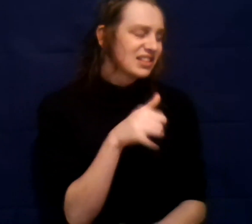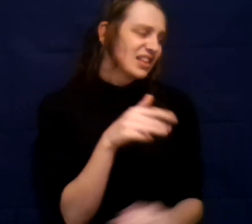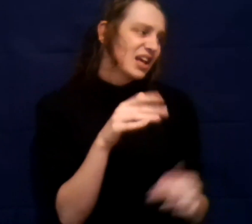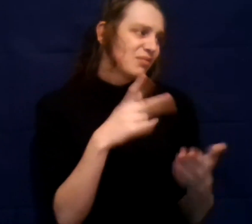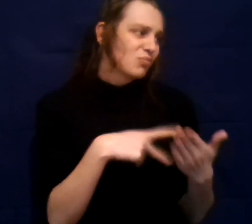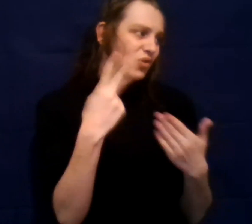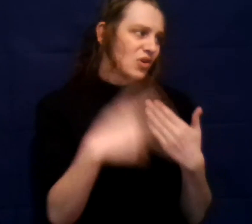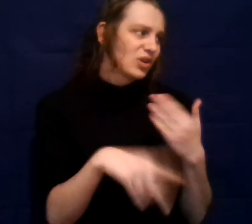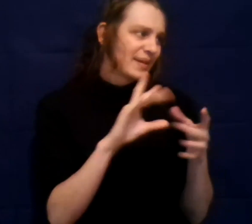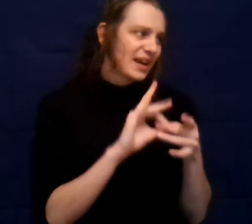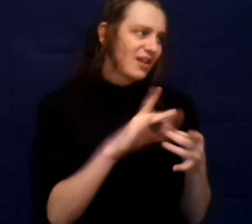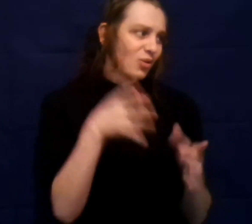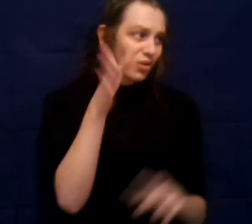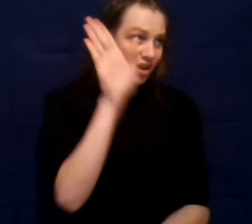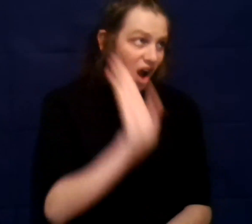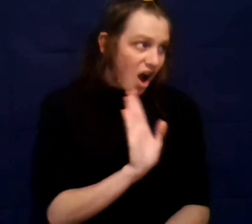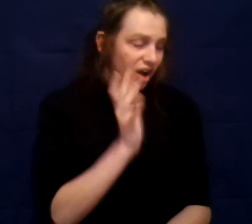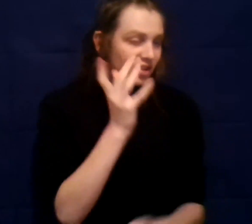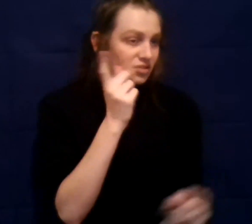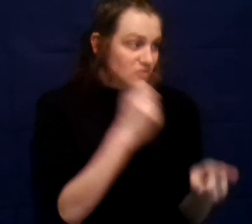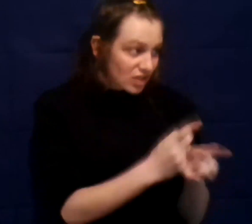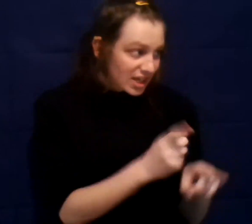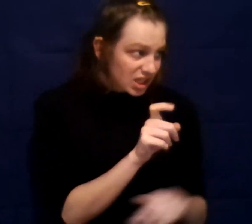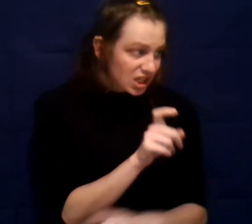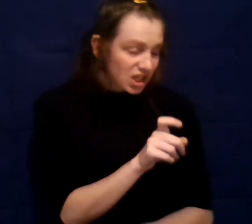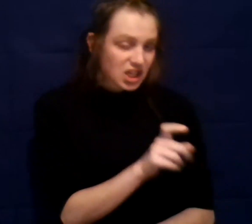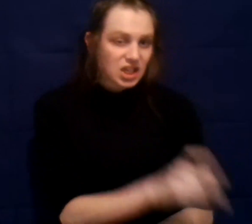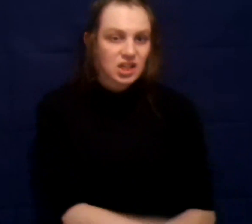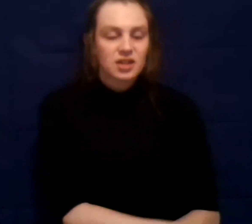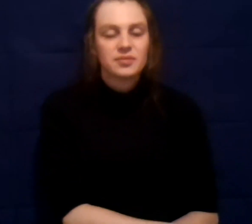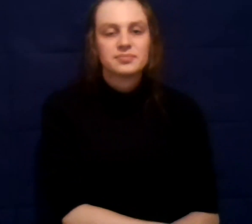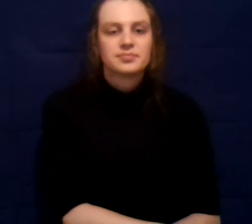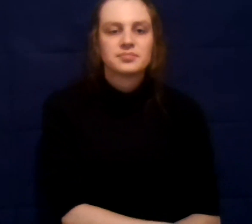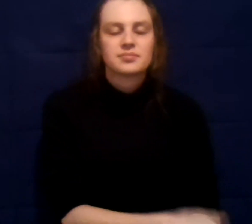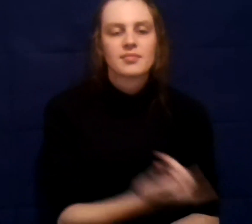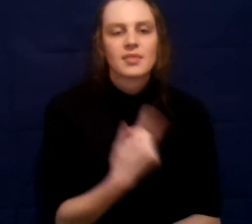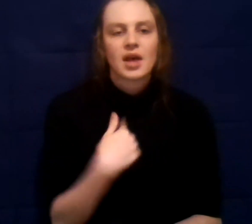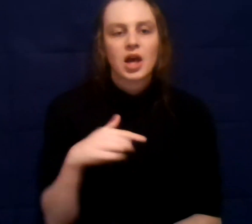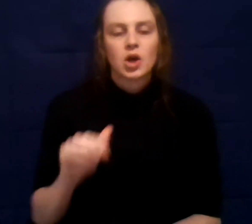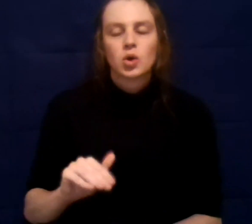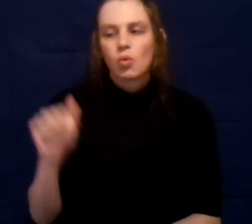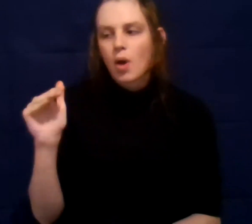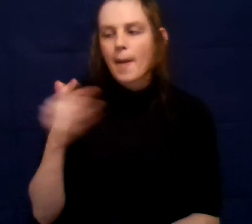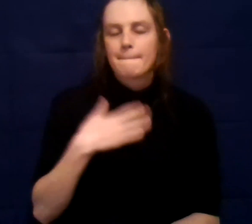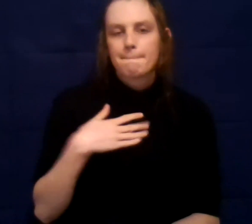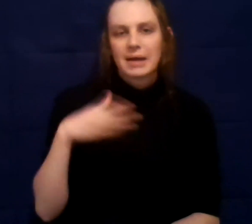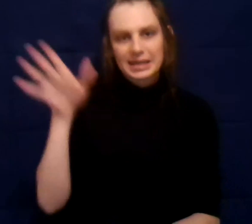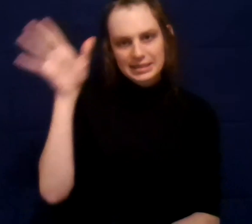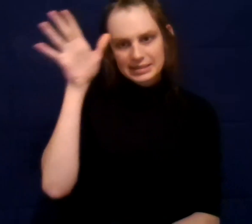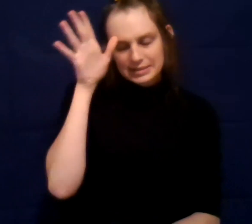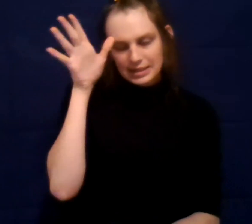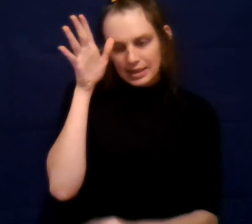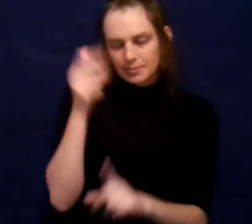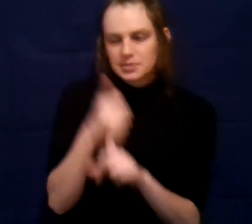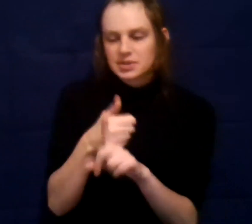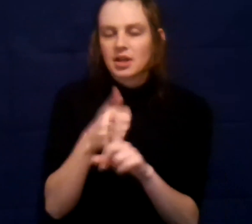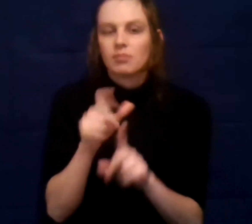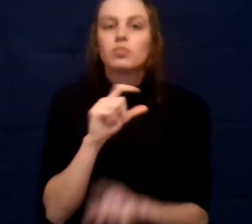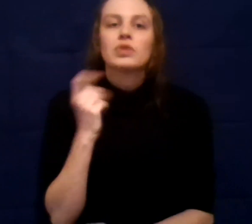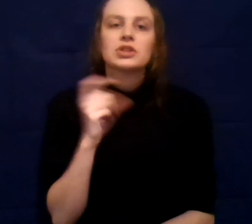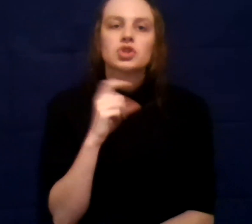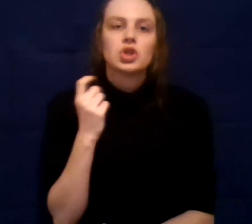program? And I grew up a preacher's daughter. I stopped going to church by the time I was in high